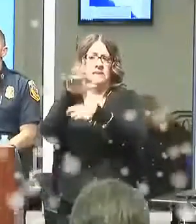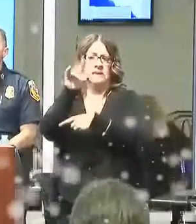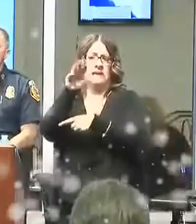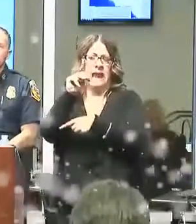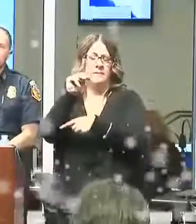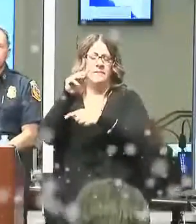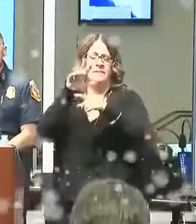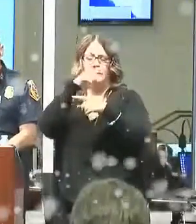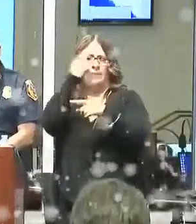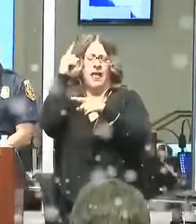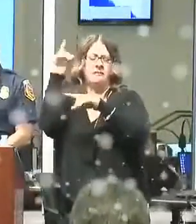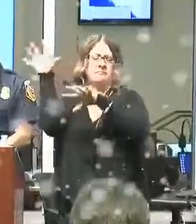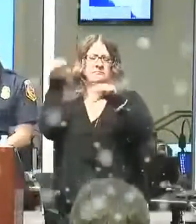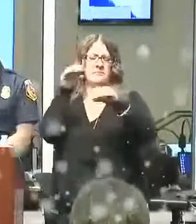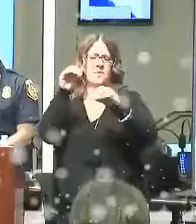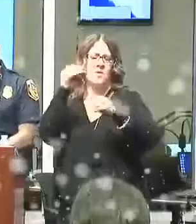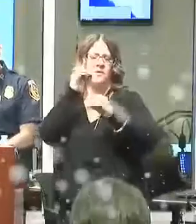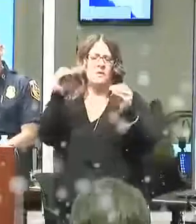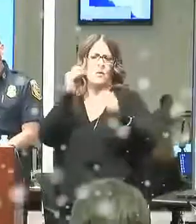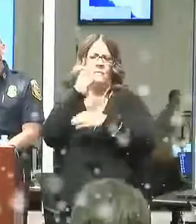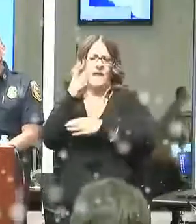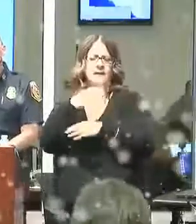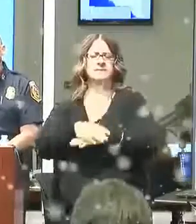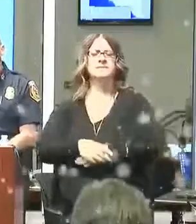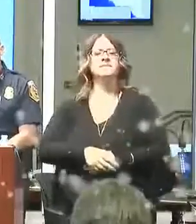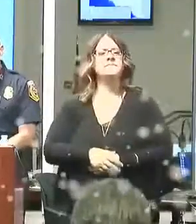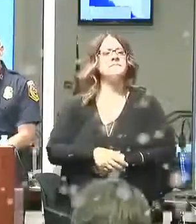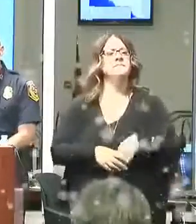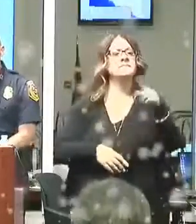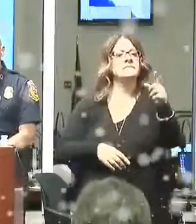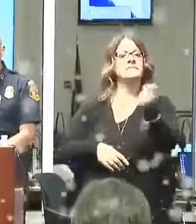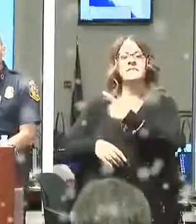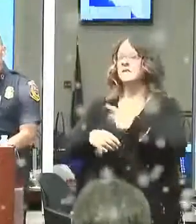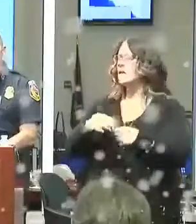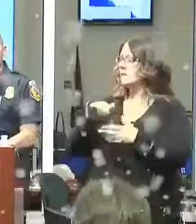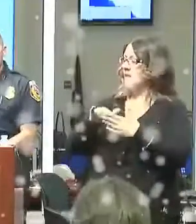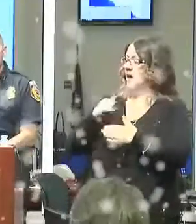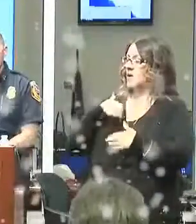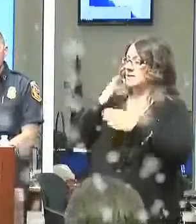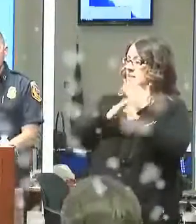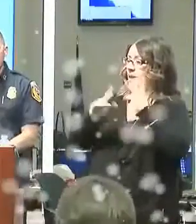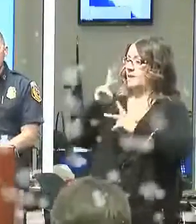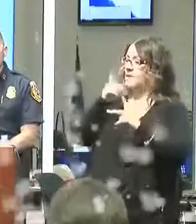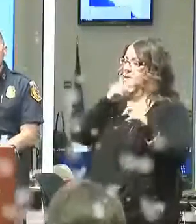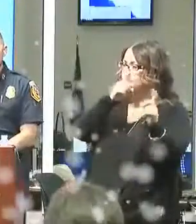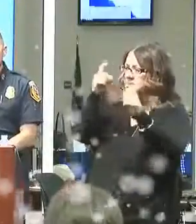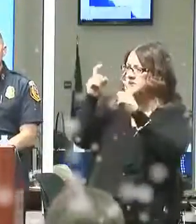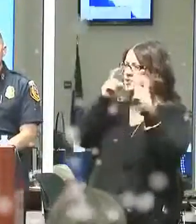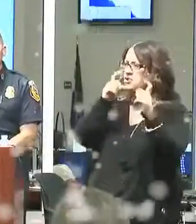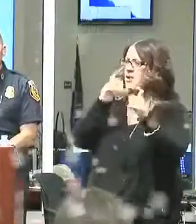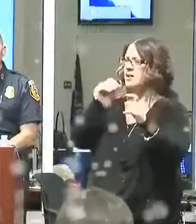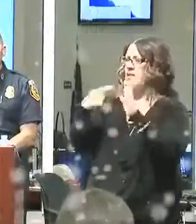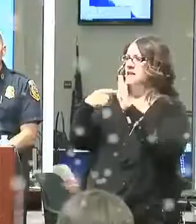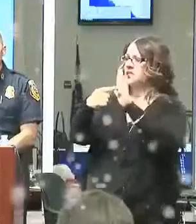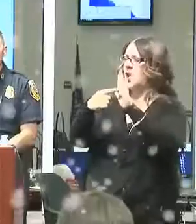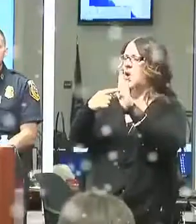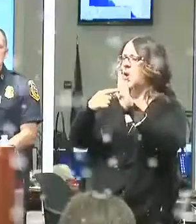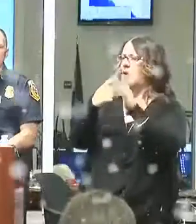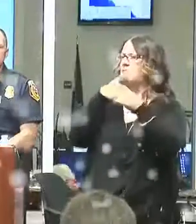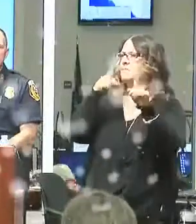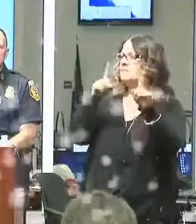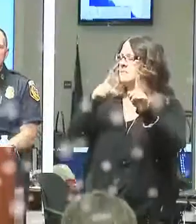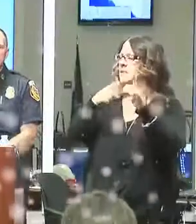Last question? We've had some viewers who sent in photos of prior years where there were damage to the spillway. Can you address those concerns?